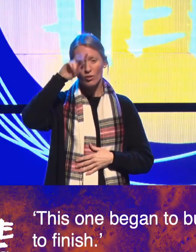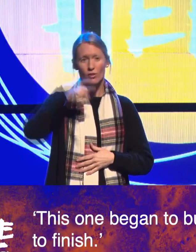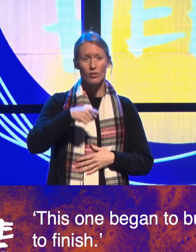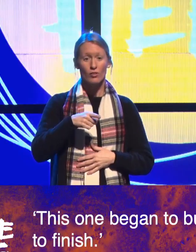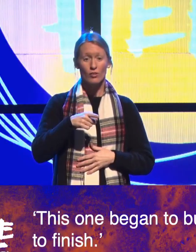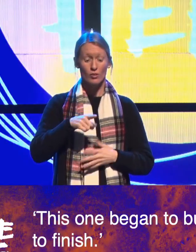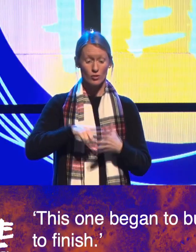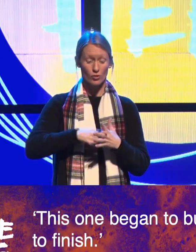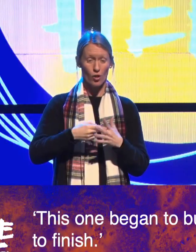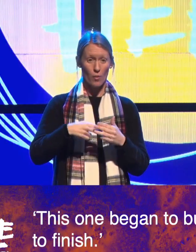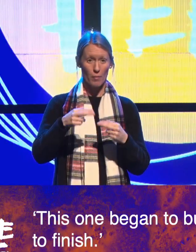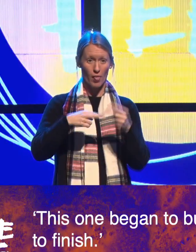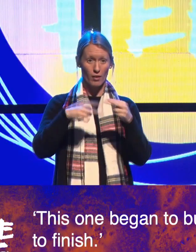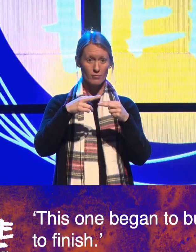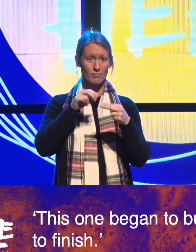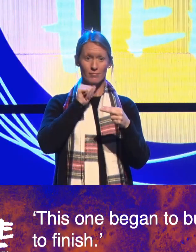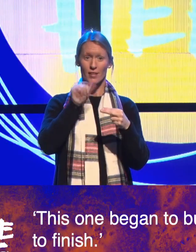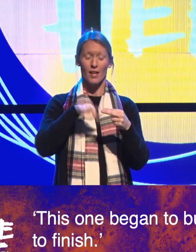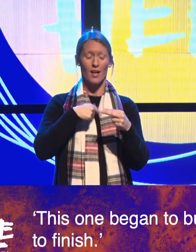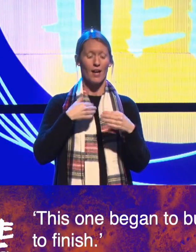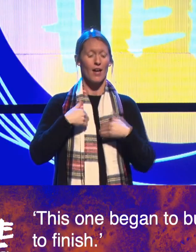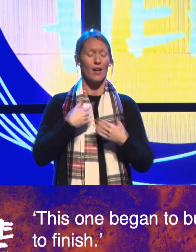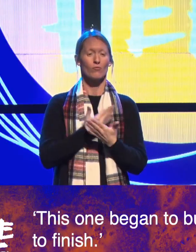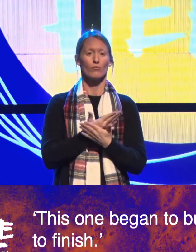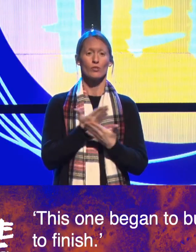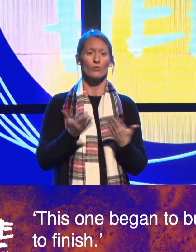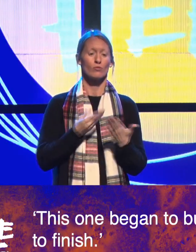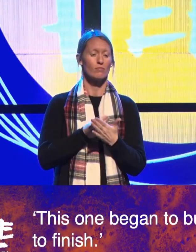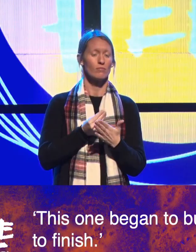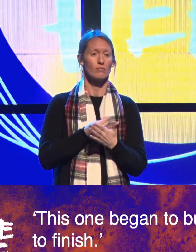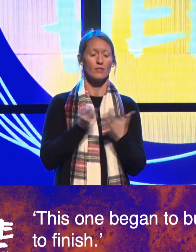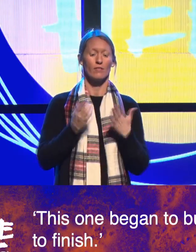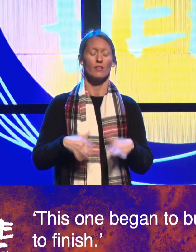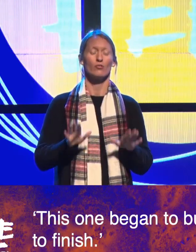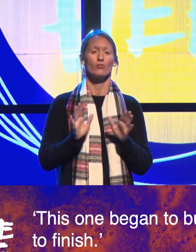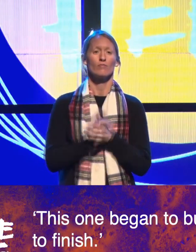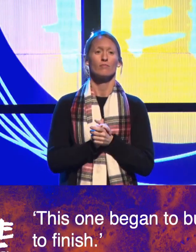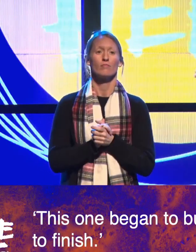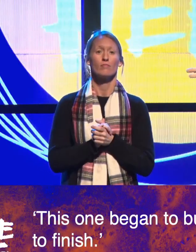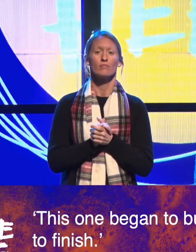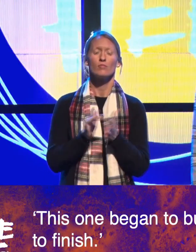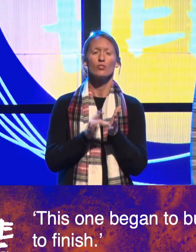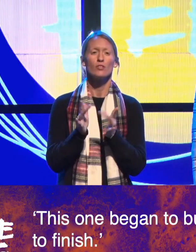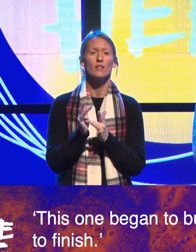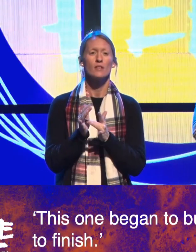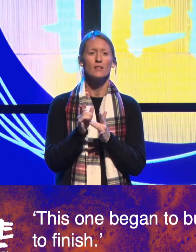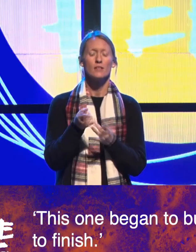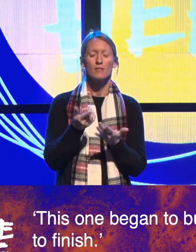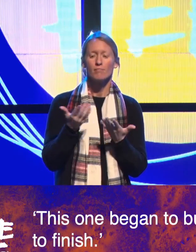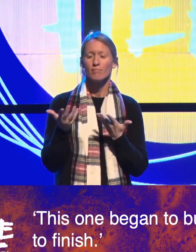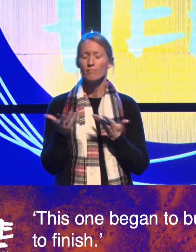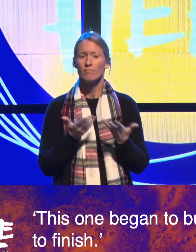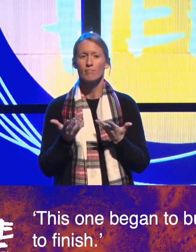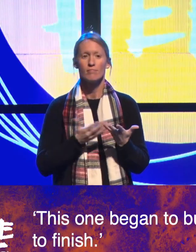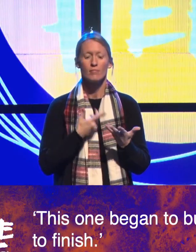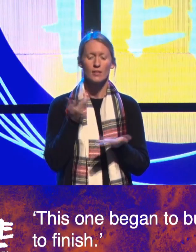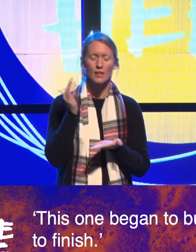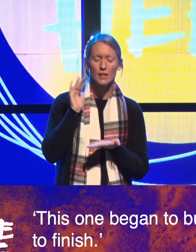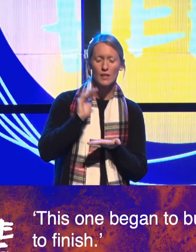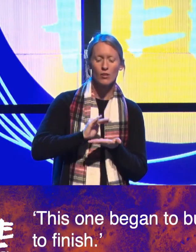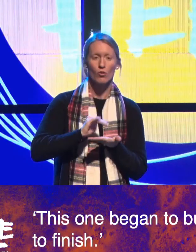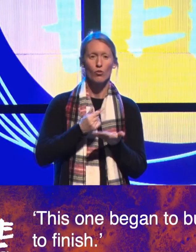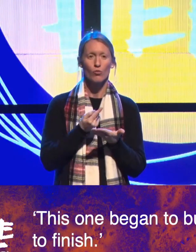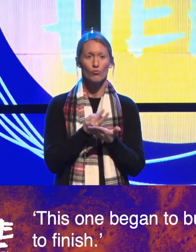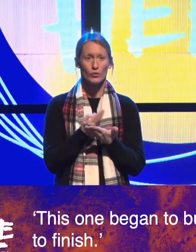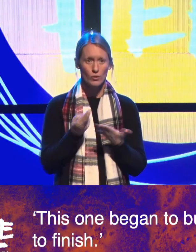build, but didn't have the resources to finish. Right? Jesus is like talking with people who have very little resources, remember